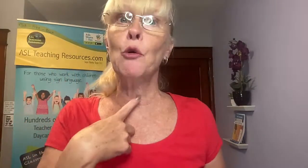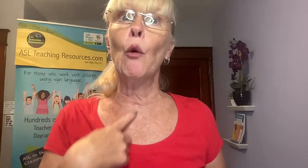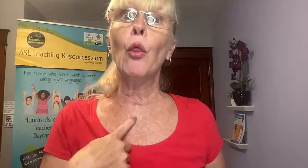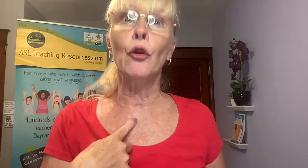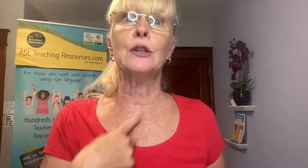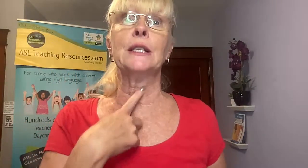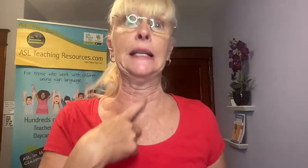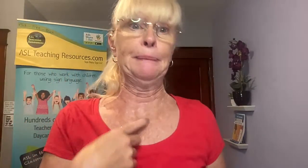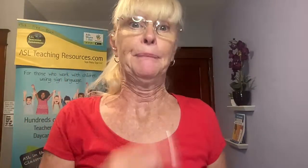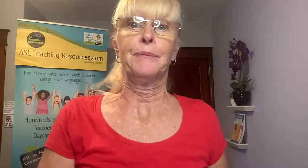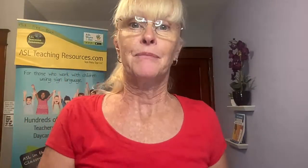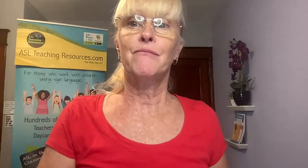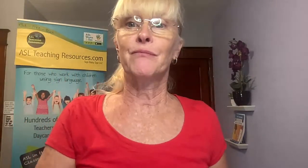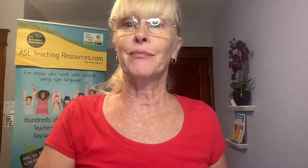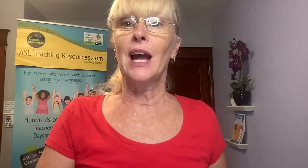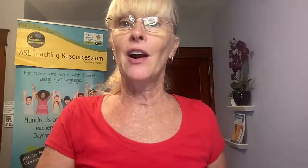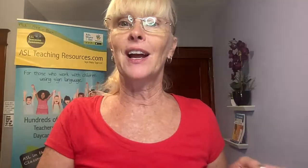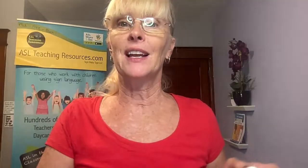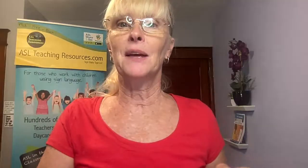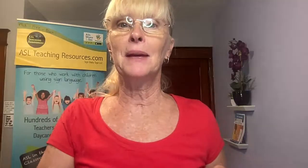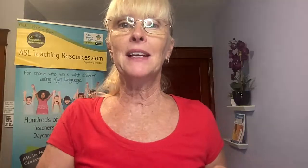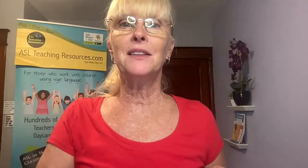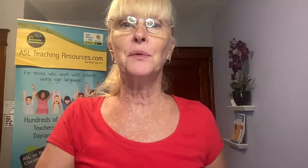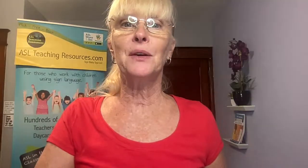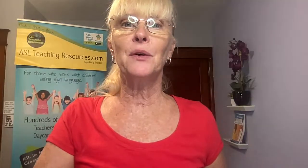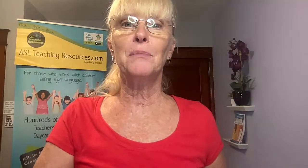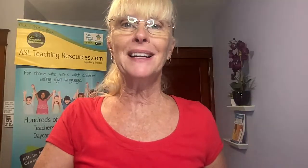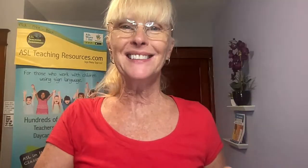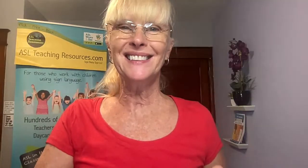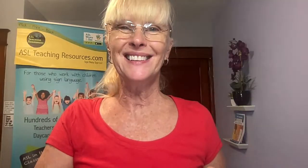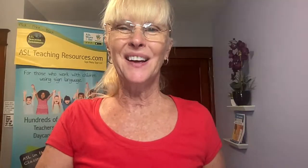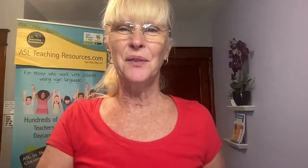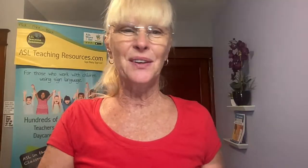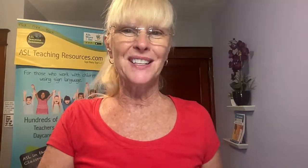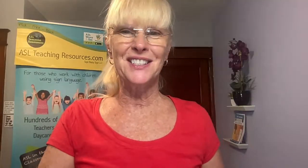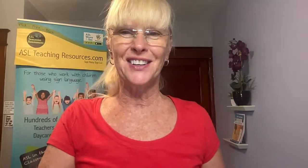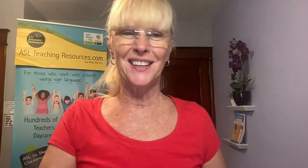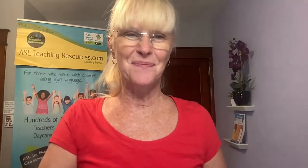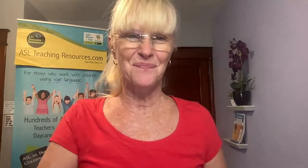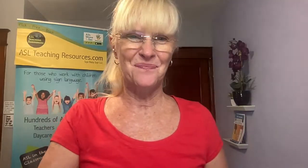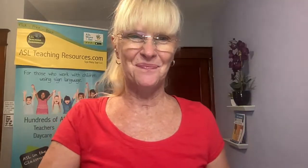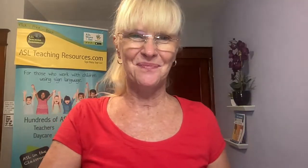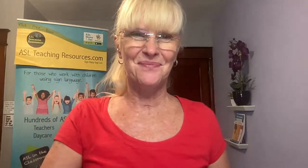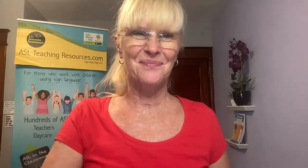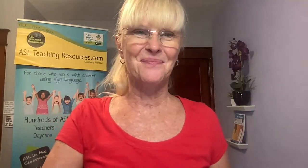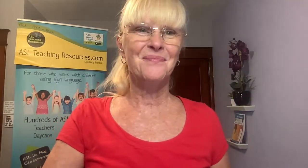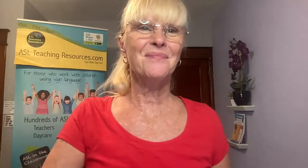so thirsty. All right, let me hit the record button and we'll get started.